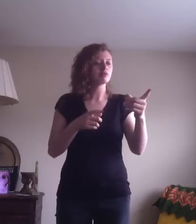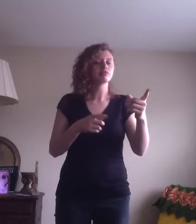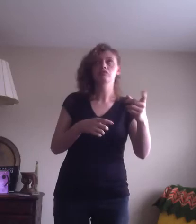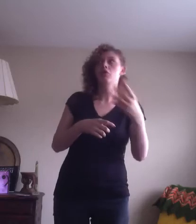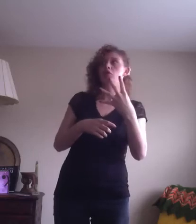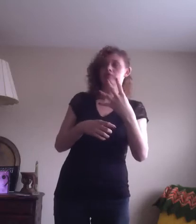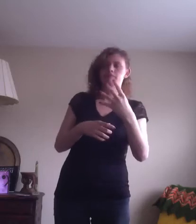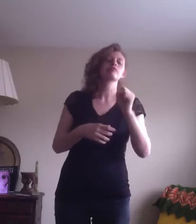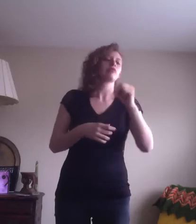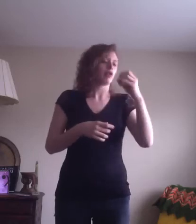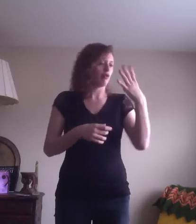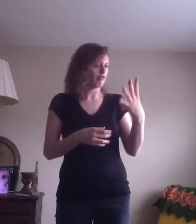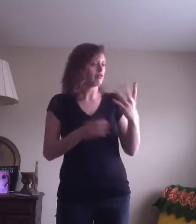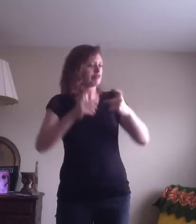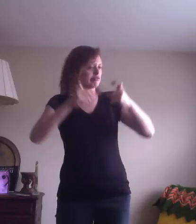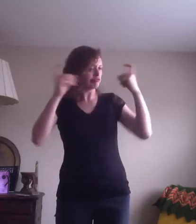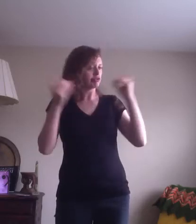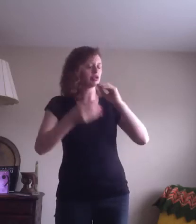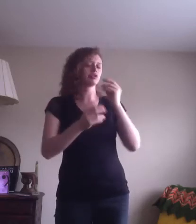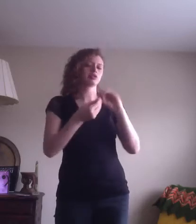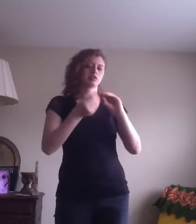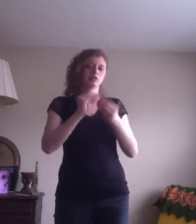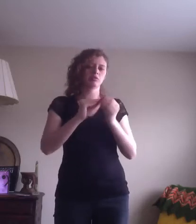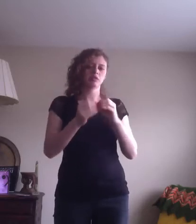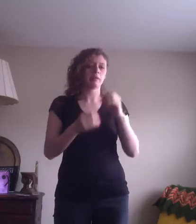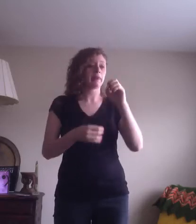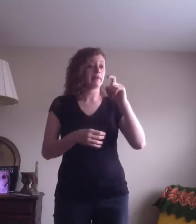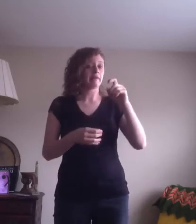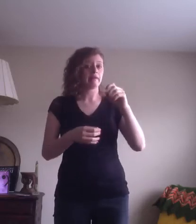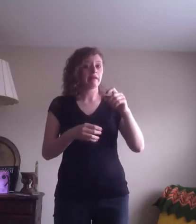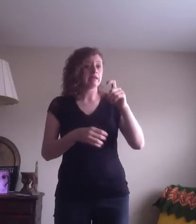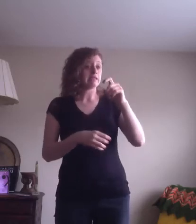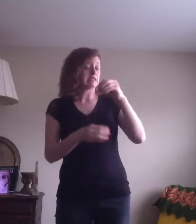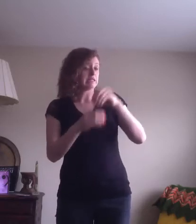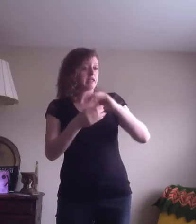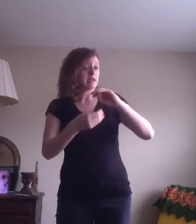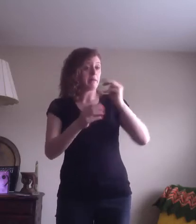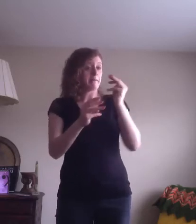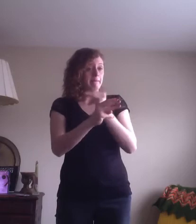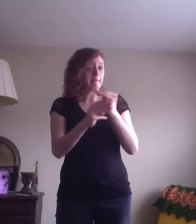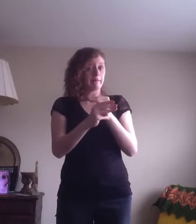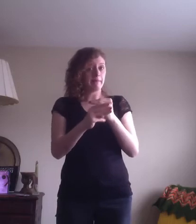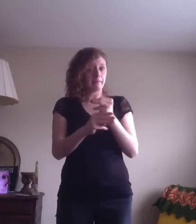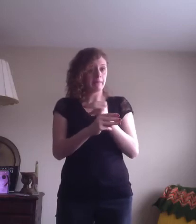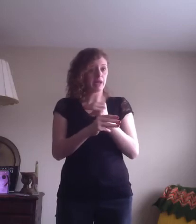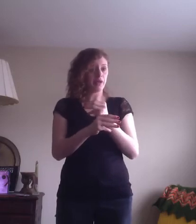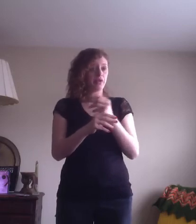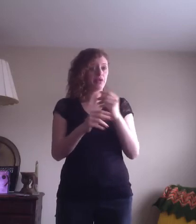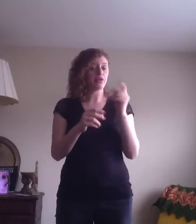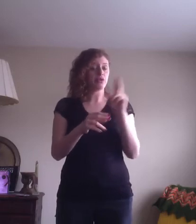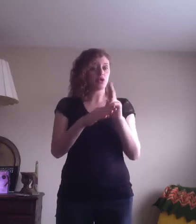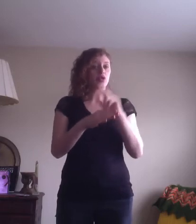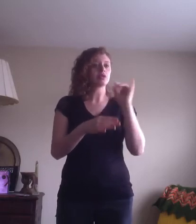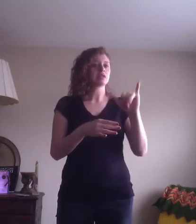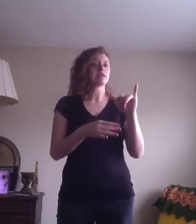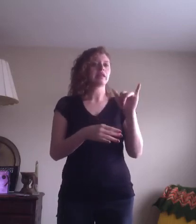we use a symbol that looks like that to say that 4 is larger than 2, or if we read it